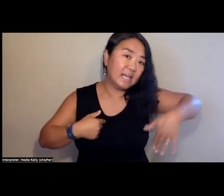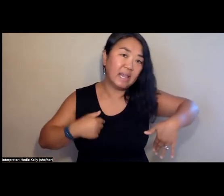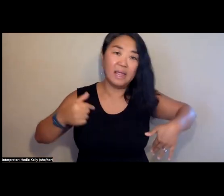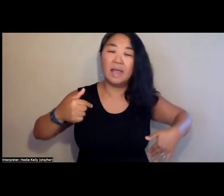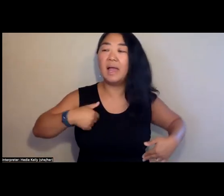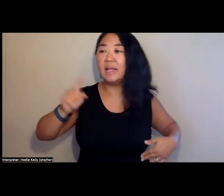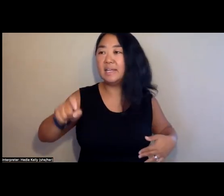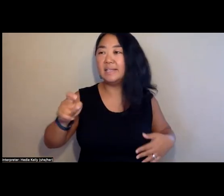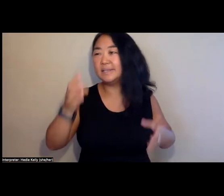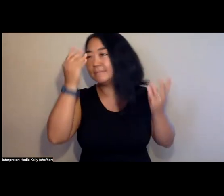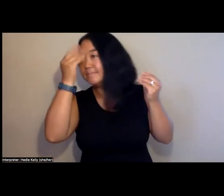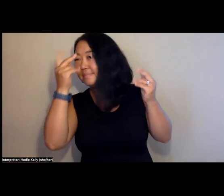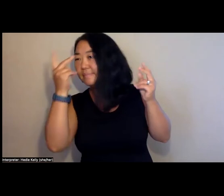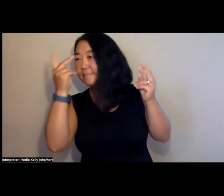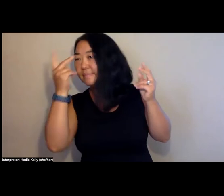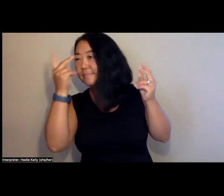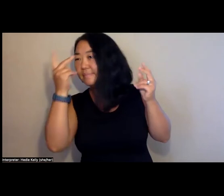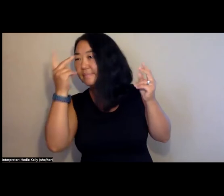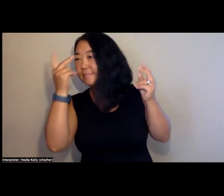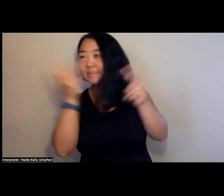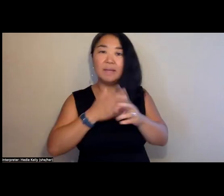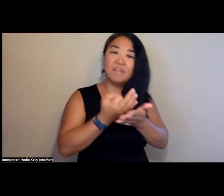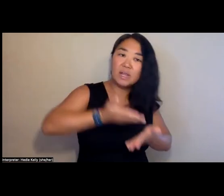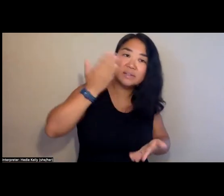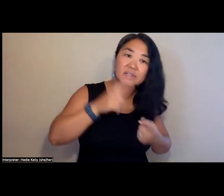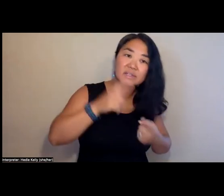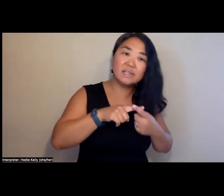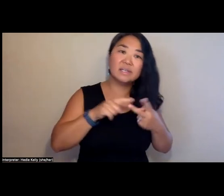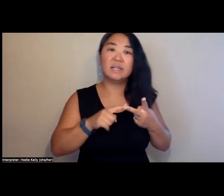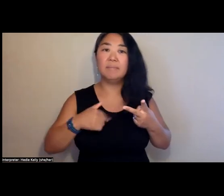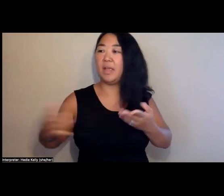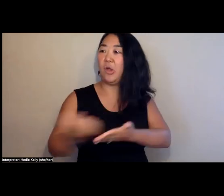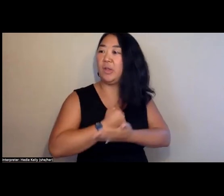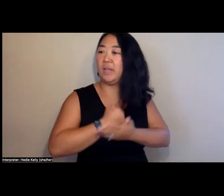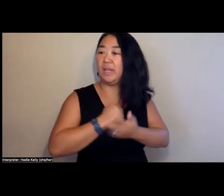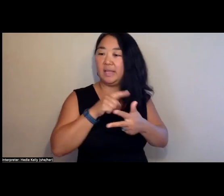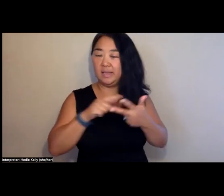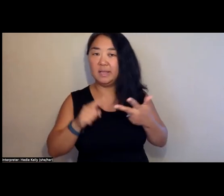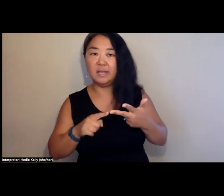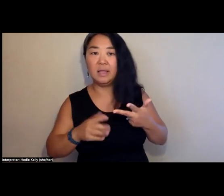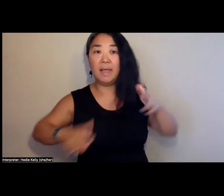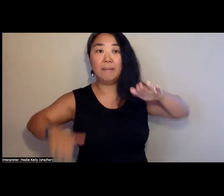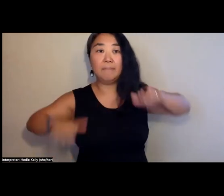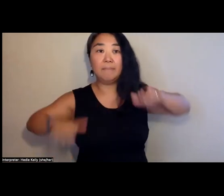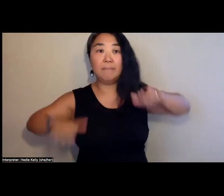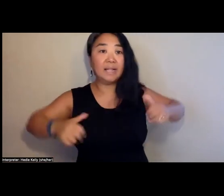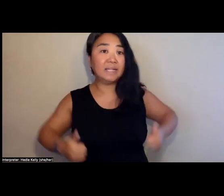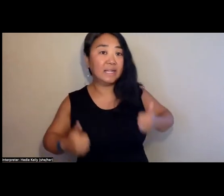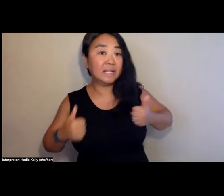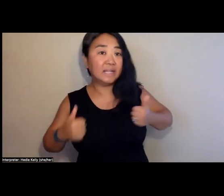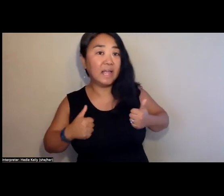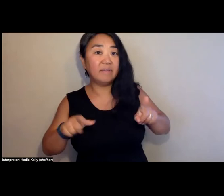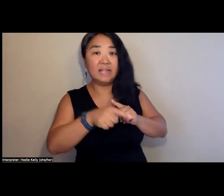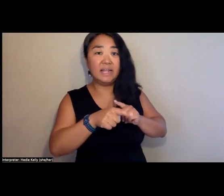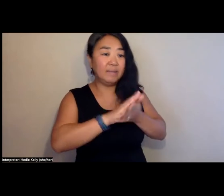recalibrate, figure out my fundraising / my earning income / my the balance of my life as this has grown from a little